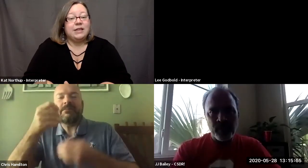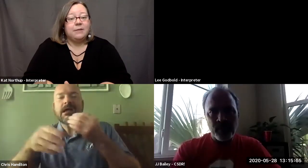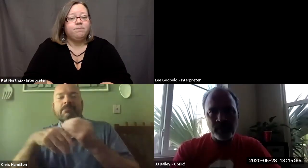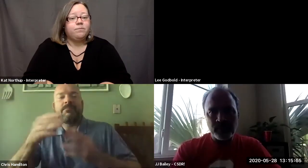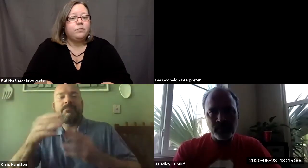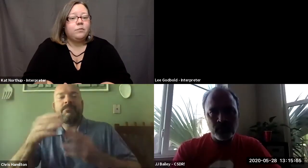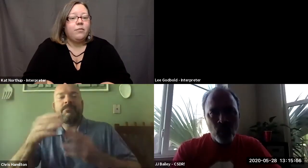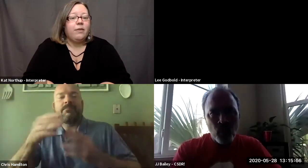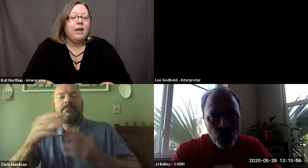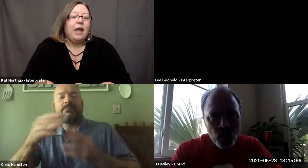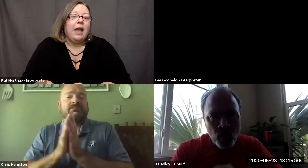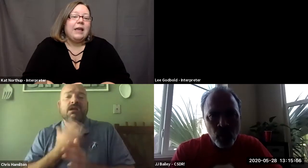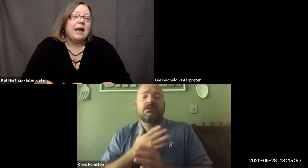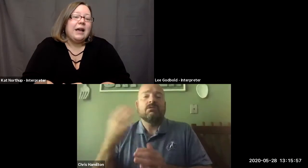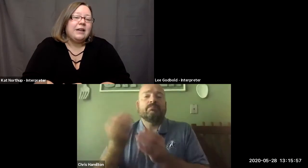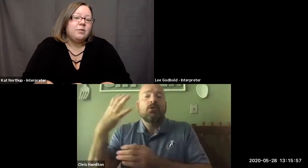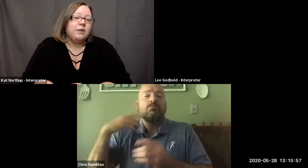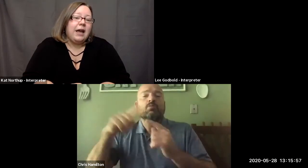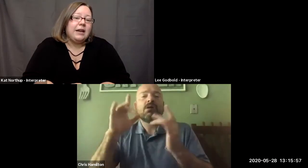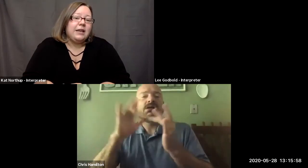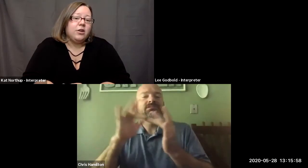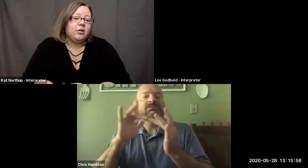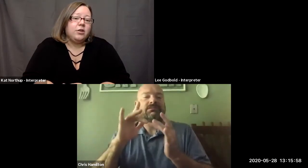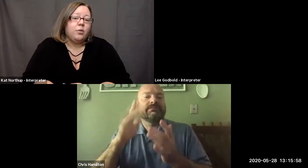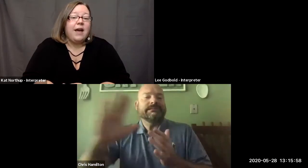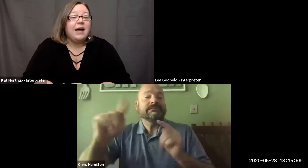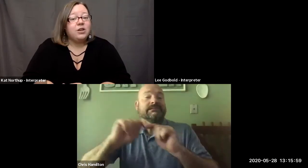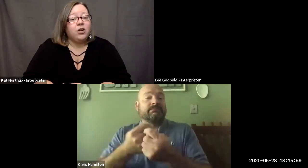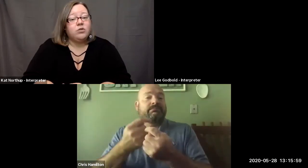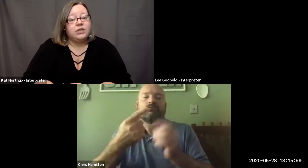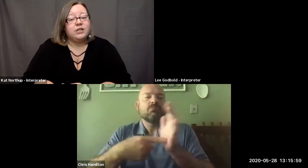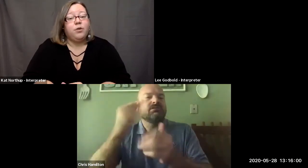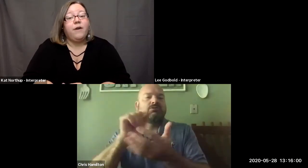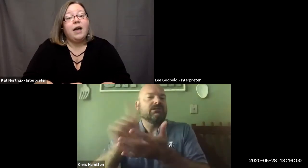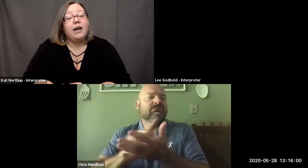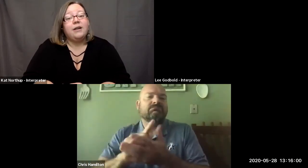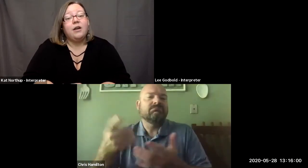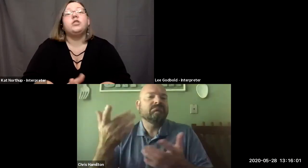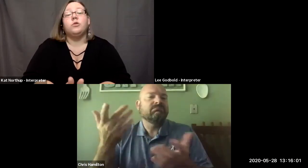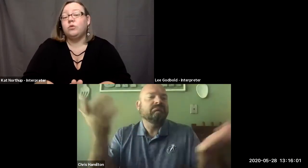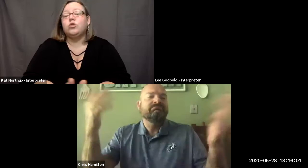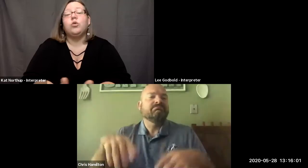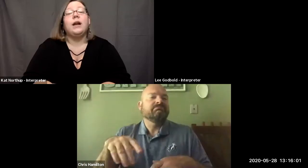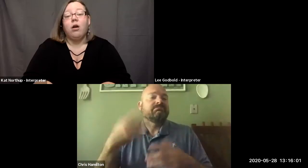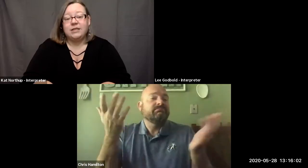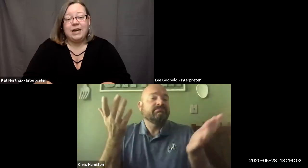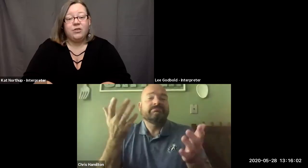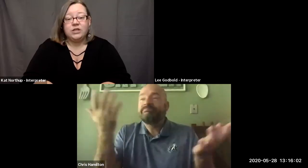day. Yeah, and I just want to add here, you know, we've asked our coaches to provide or to try to contact